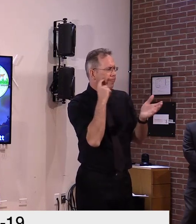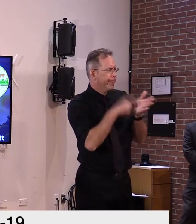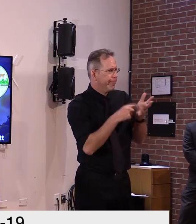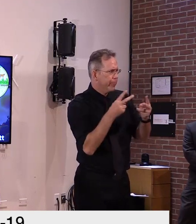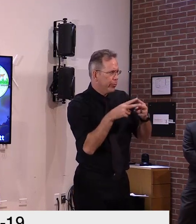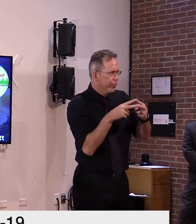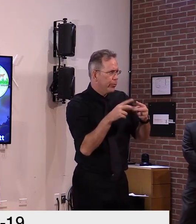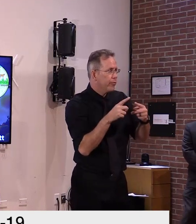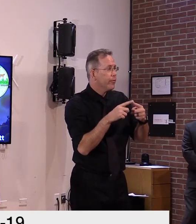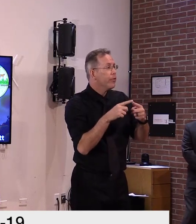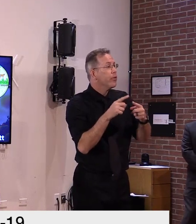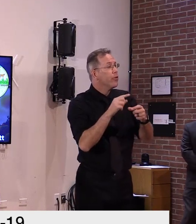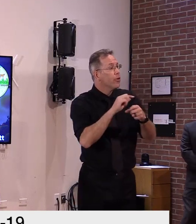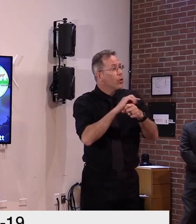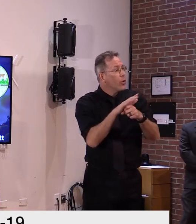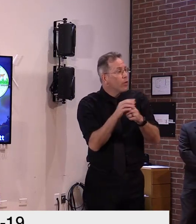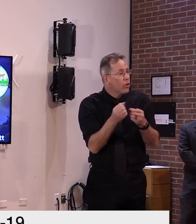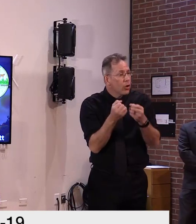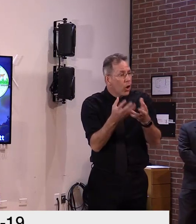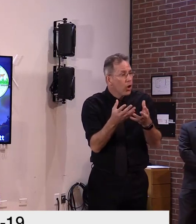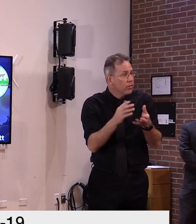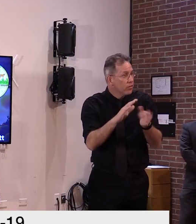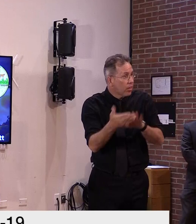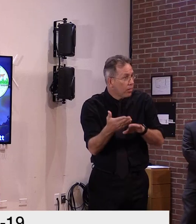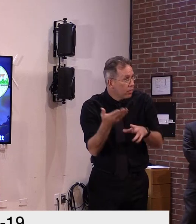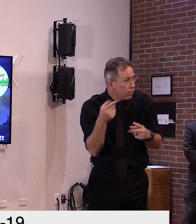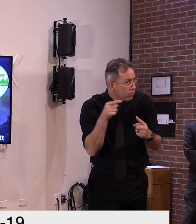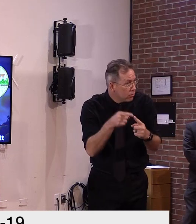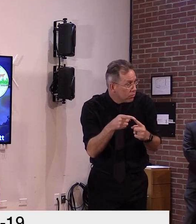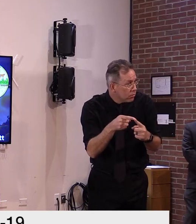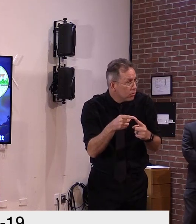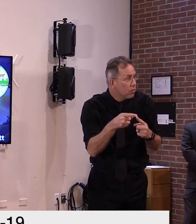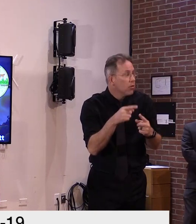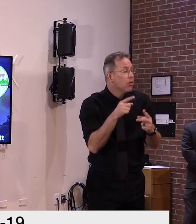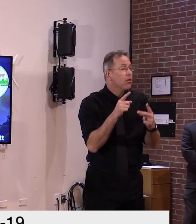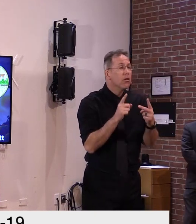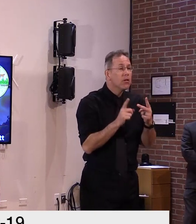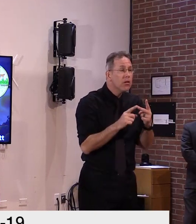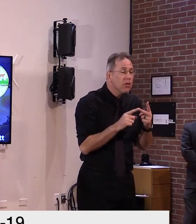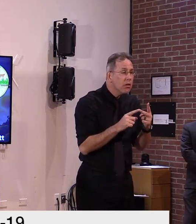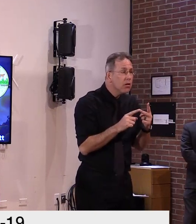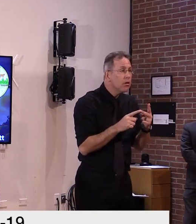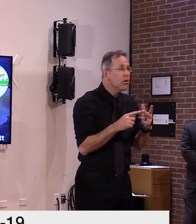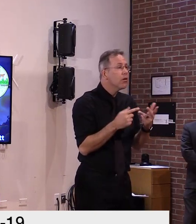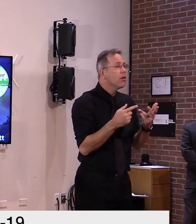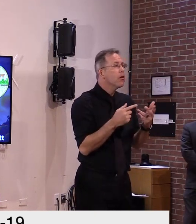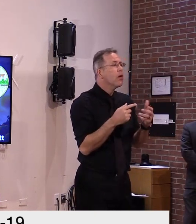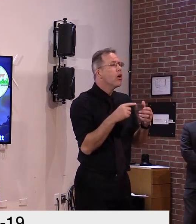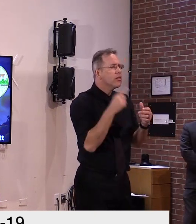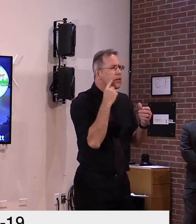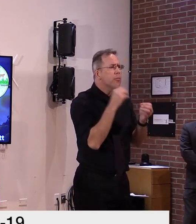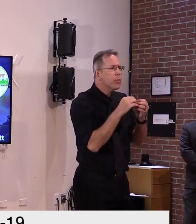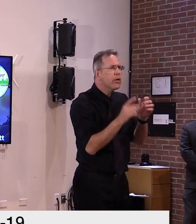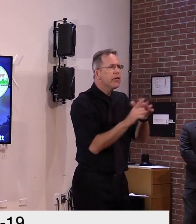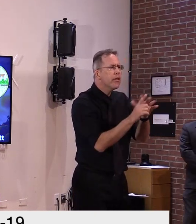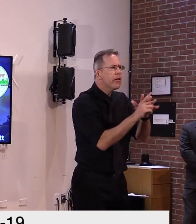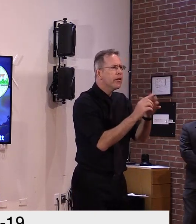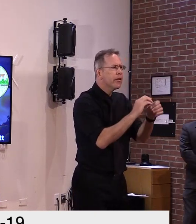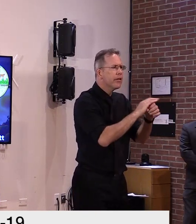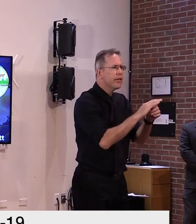actually causing more deaths? And the second is, are we actually seeing more deaths in our society